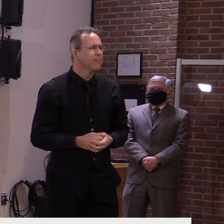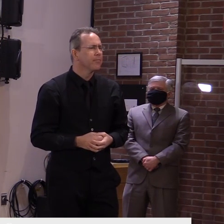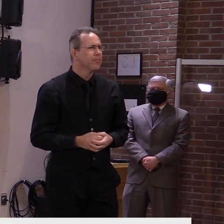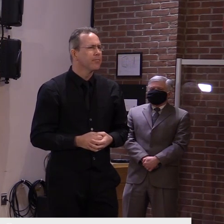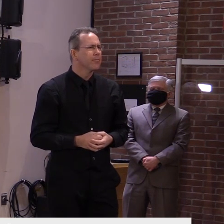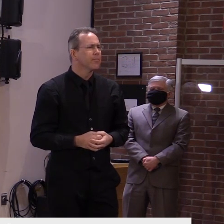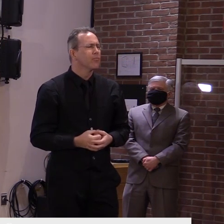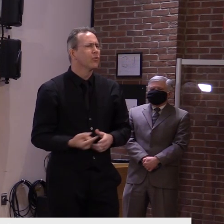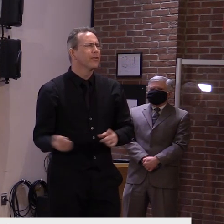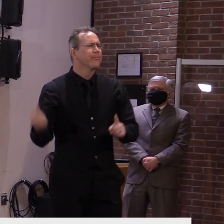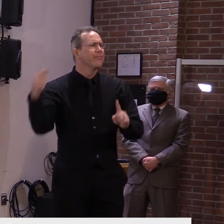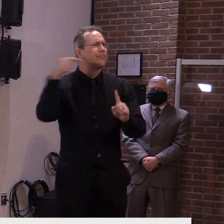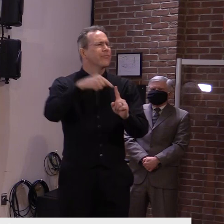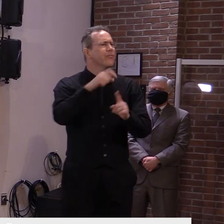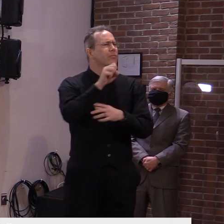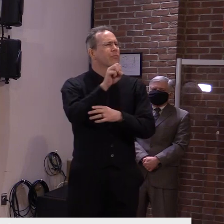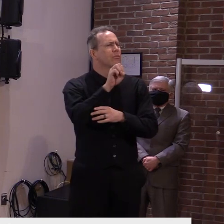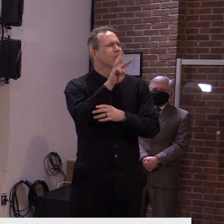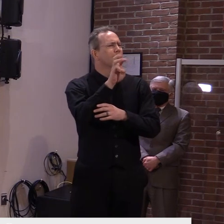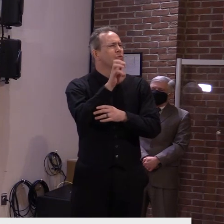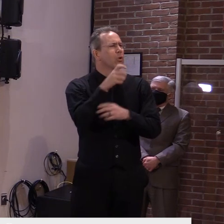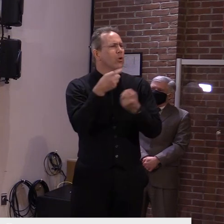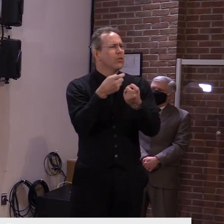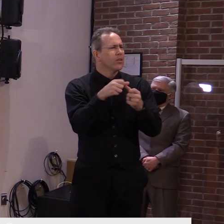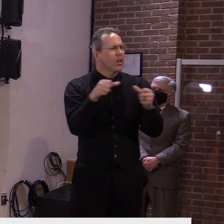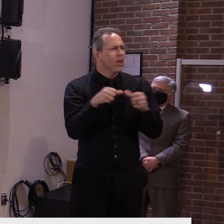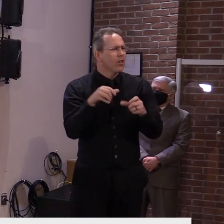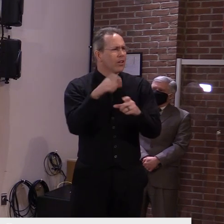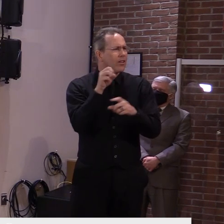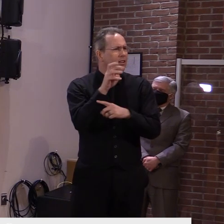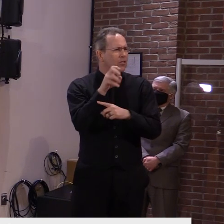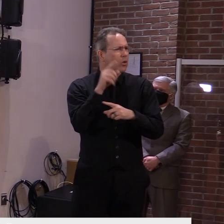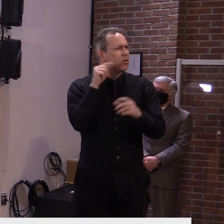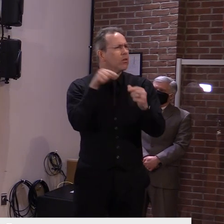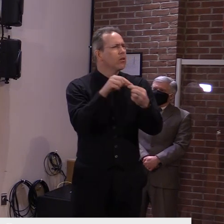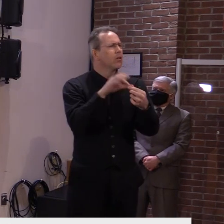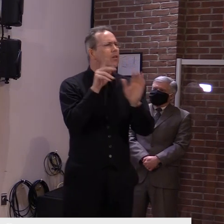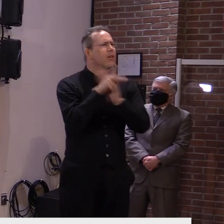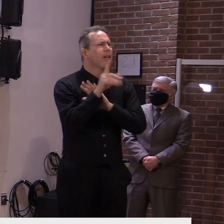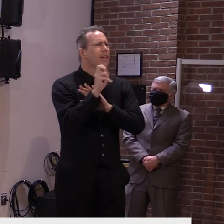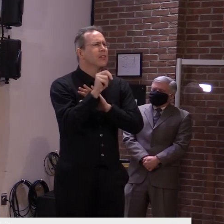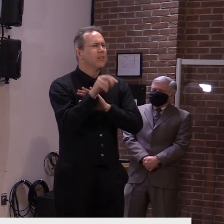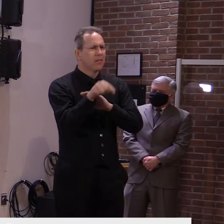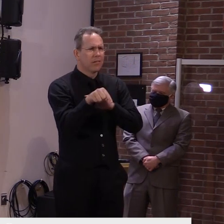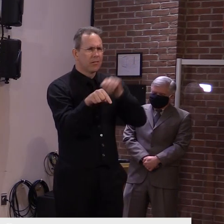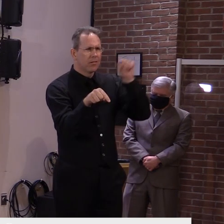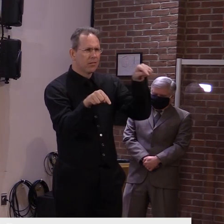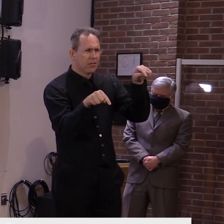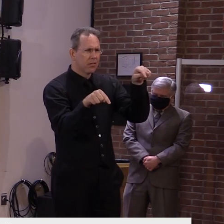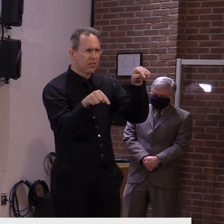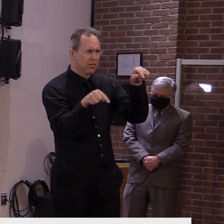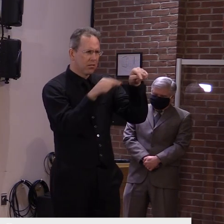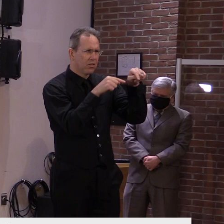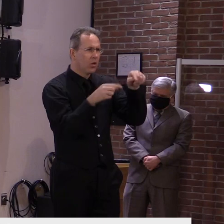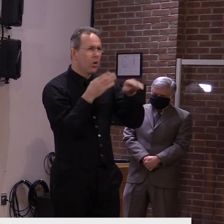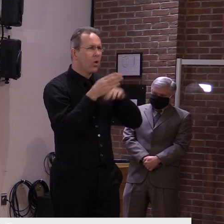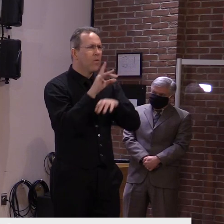Killington as well? Both of those towns in the latest town-by-town data show greater than 80 cases per 10,000